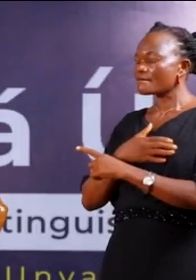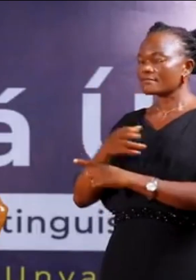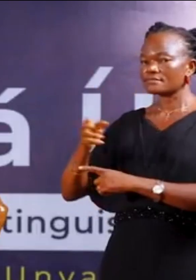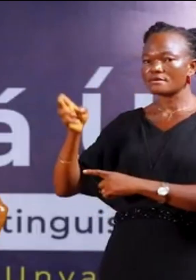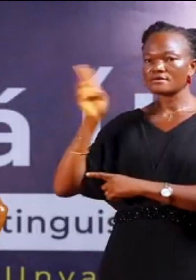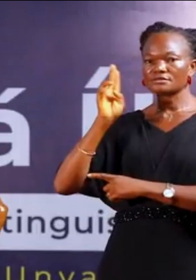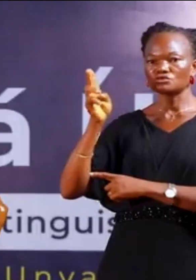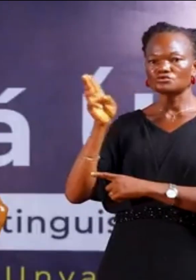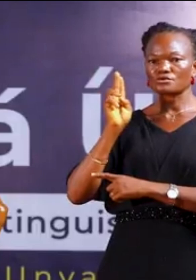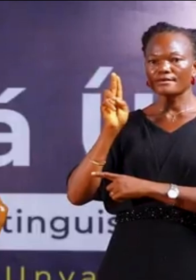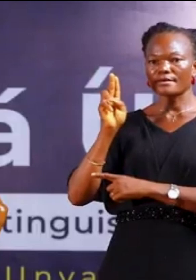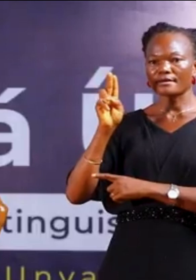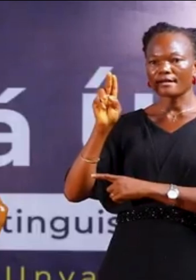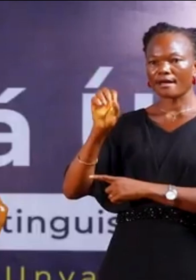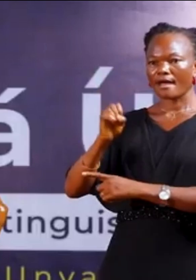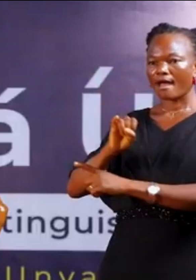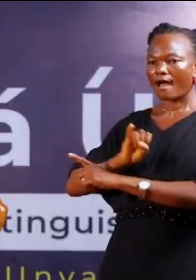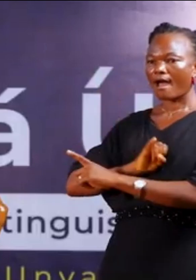history. I have